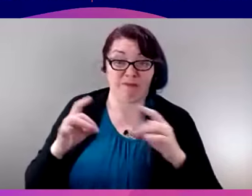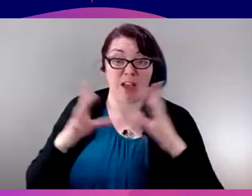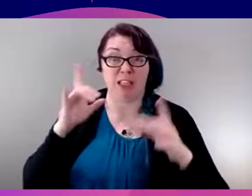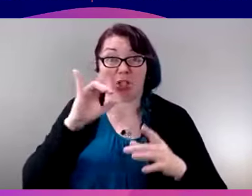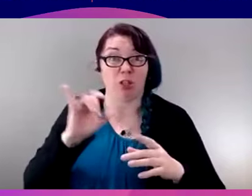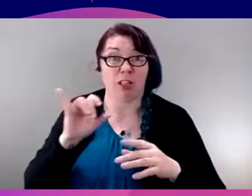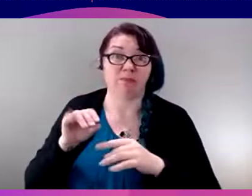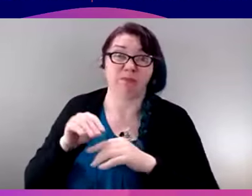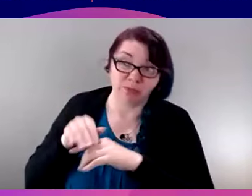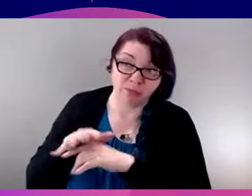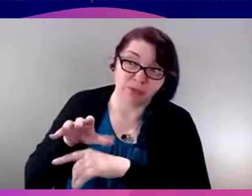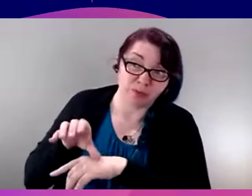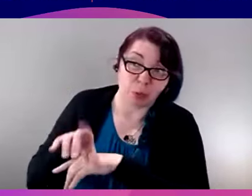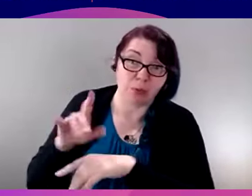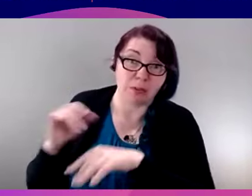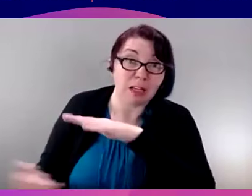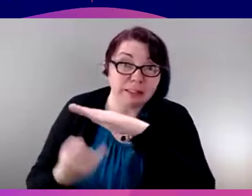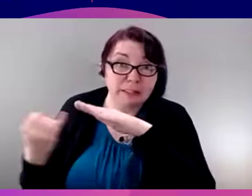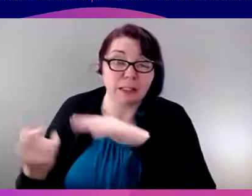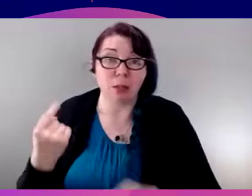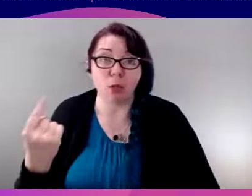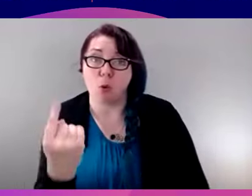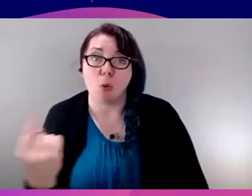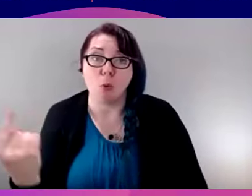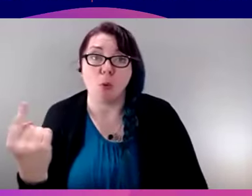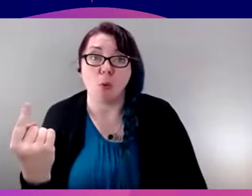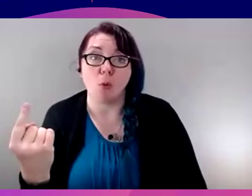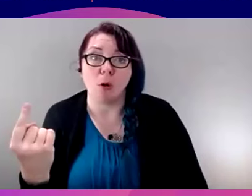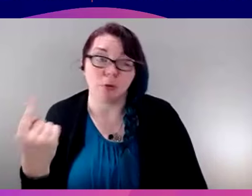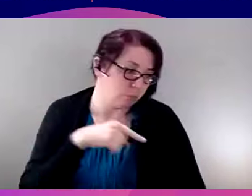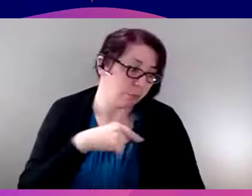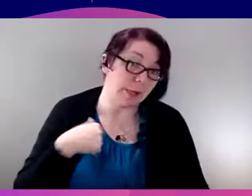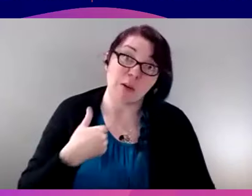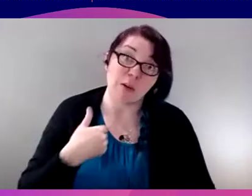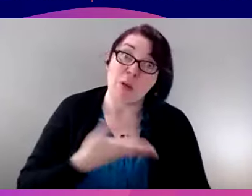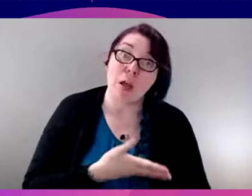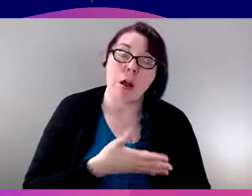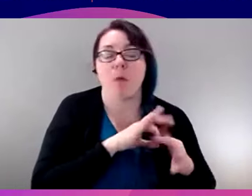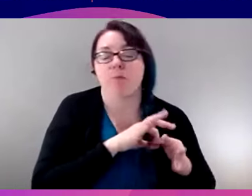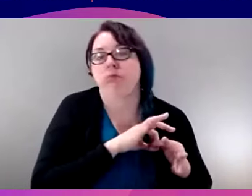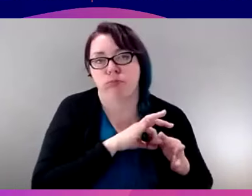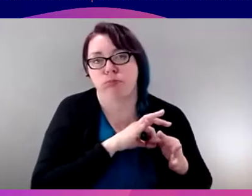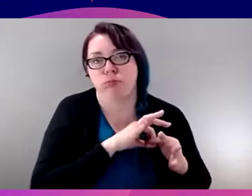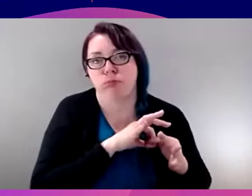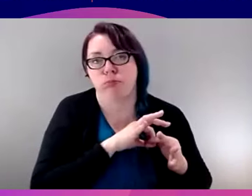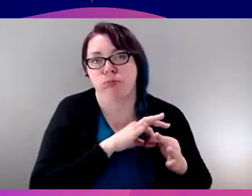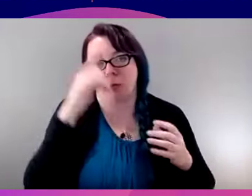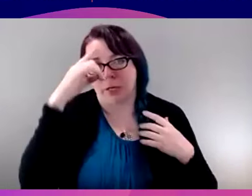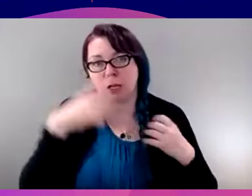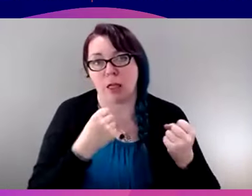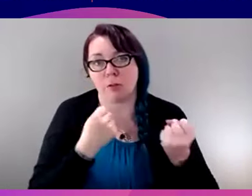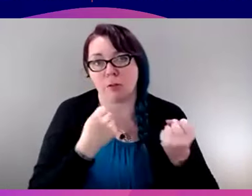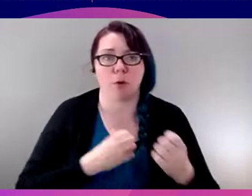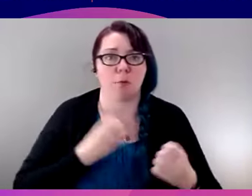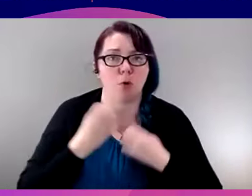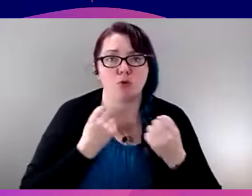for social support, like I said, emotional support, mental health support. And so they play a huge role